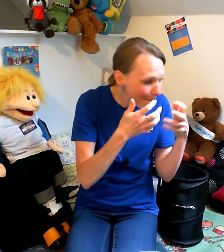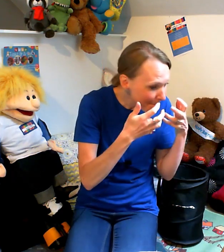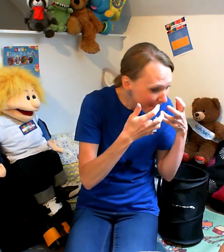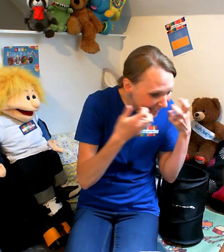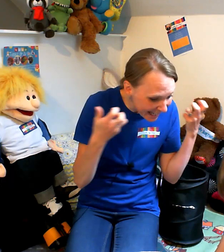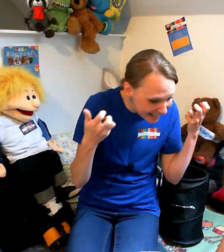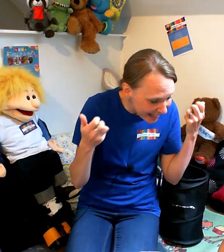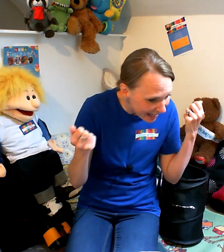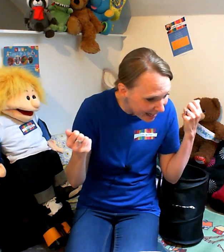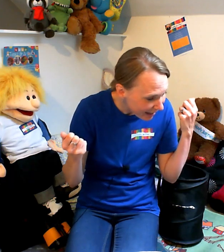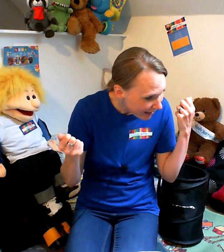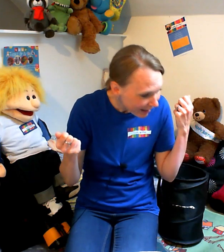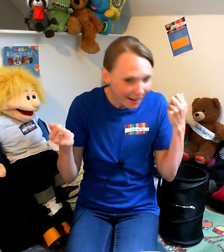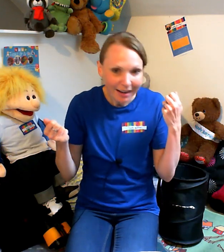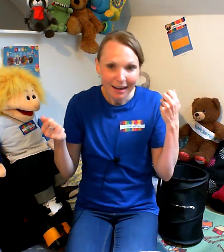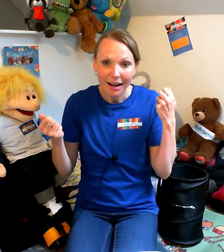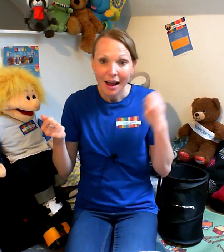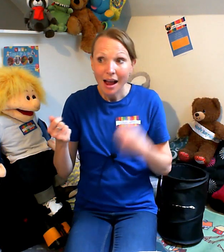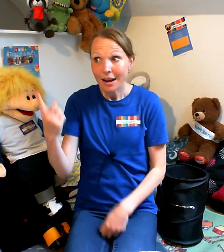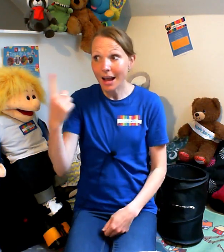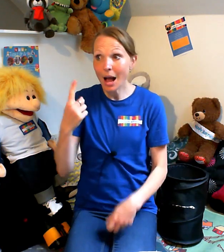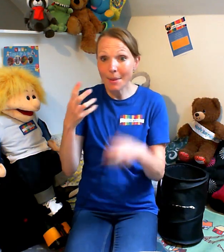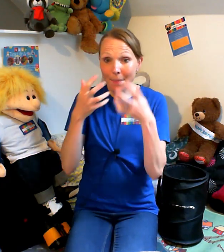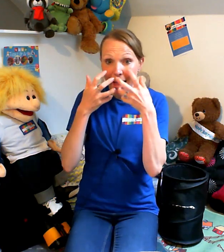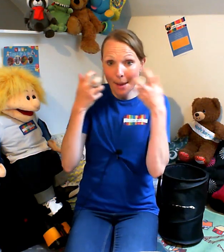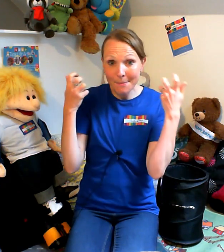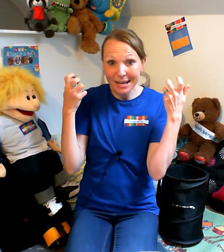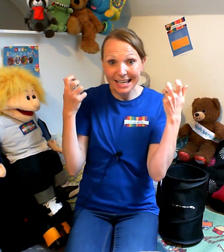my kitty. Come and pet my kitty.